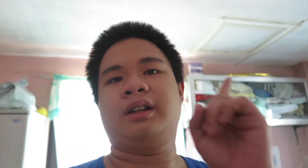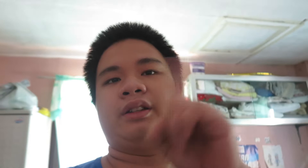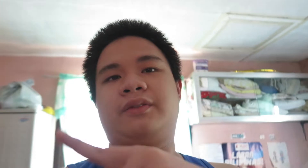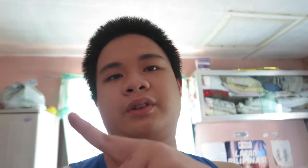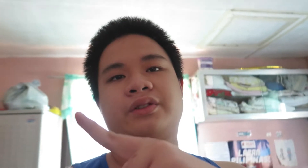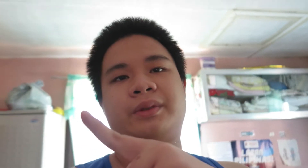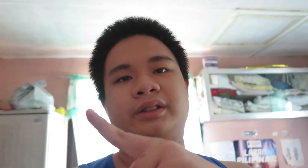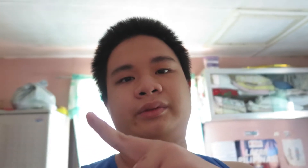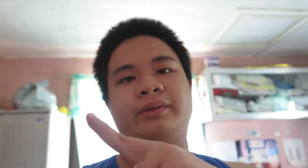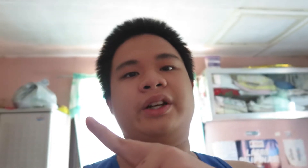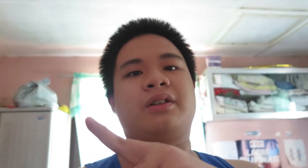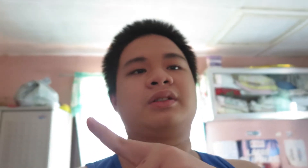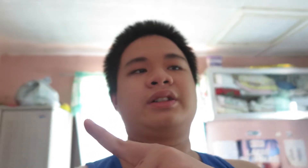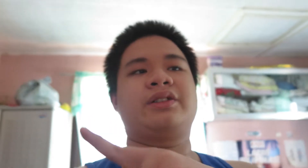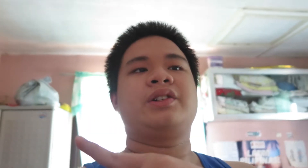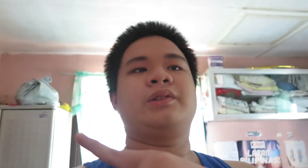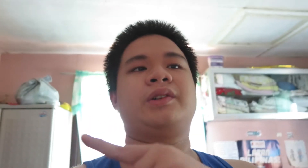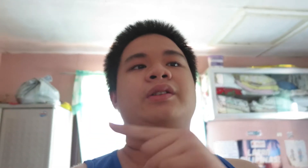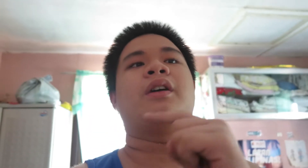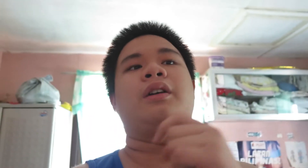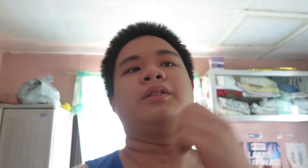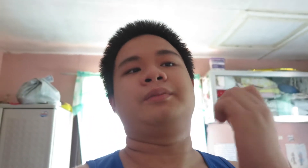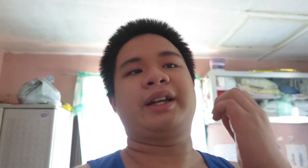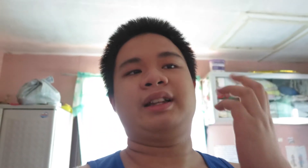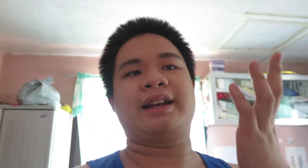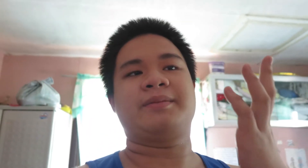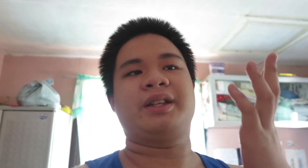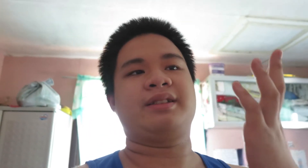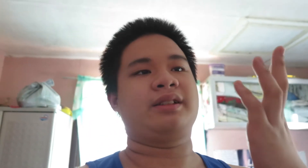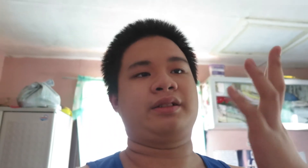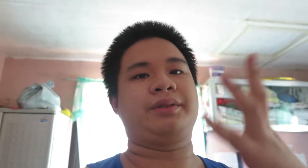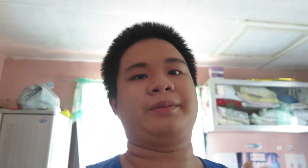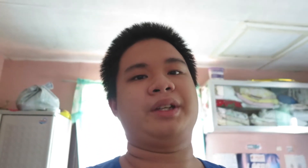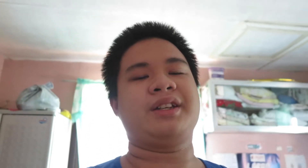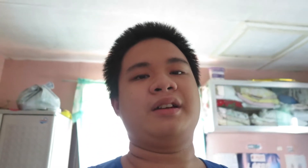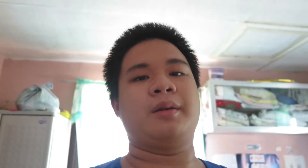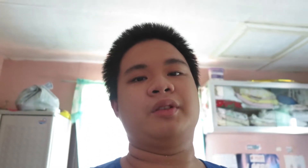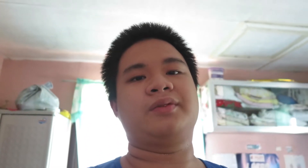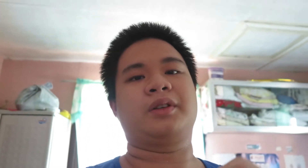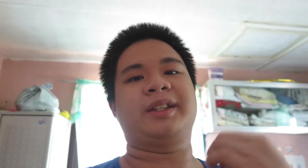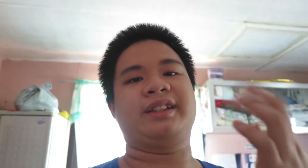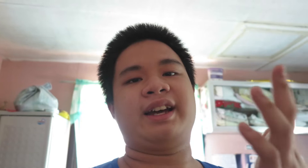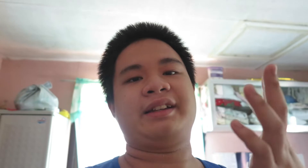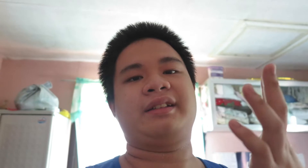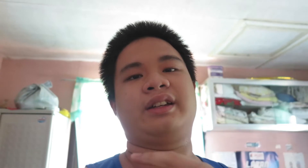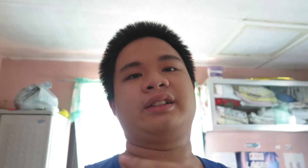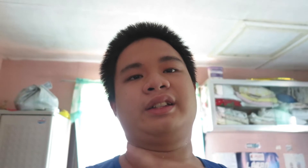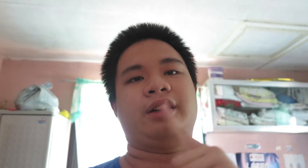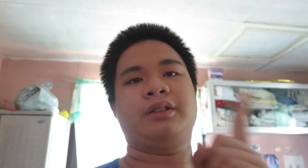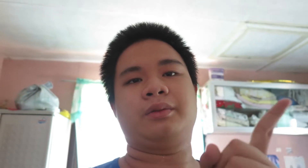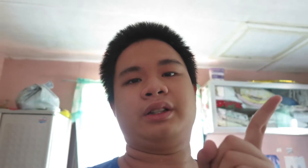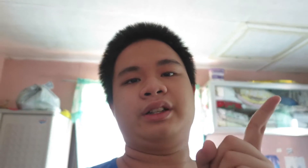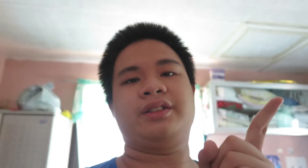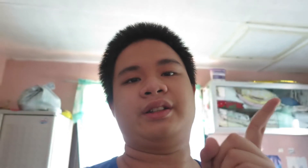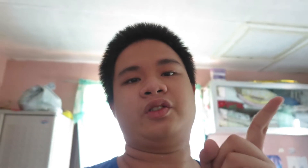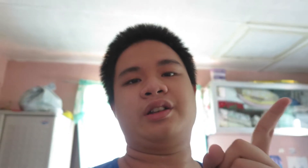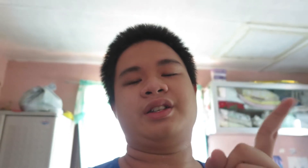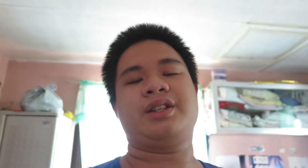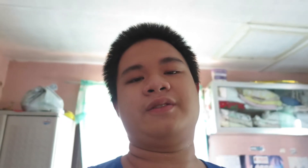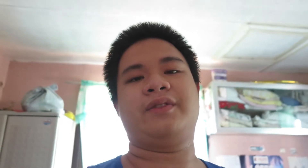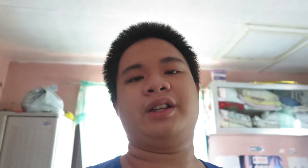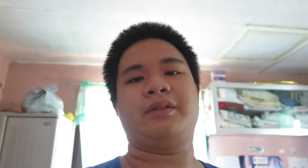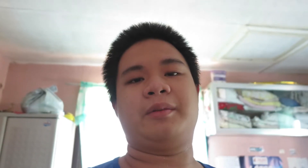about the first one, We Are All God's Children, all of my classmates including me performing that, and the other one is